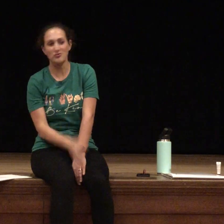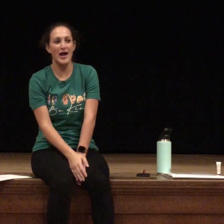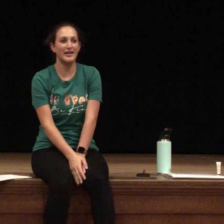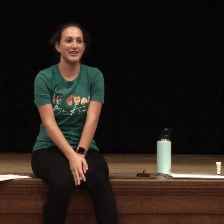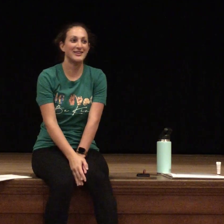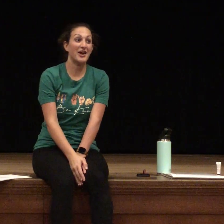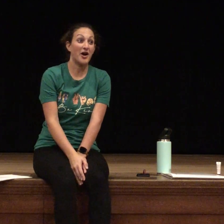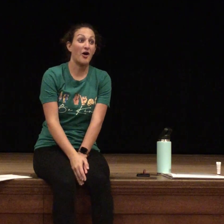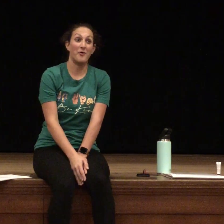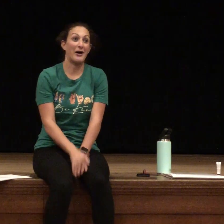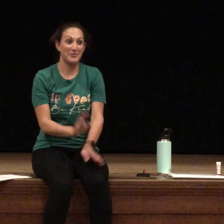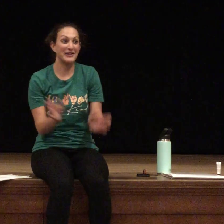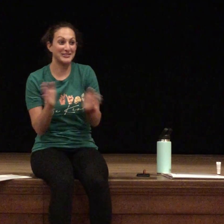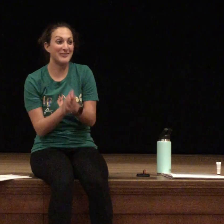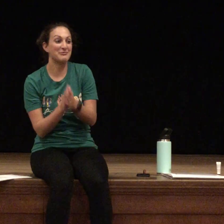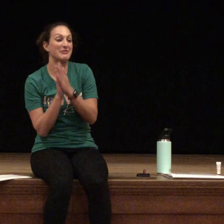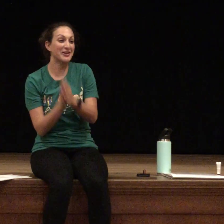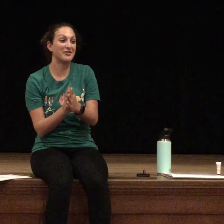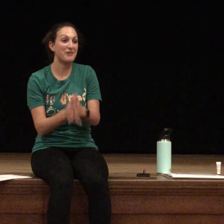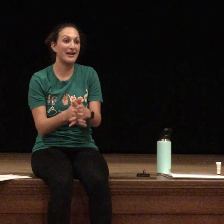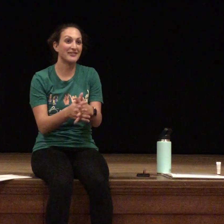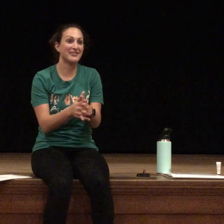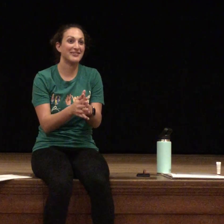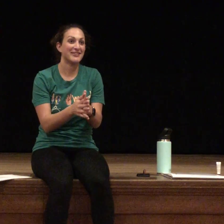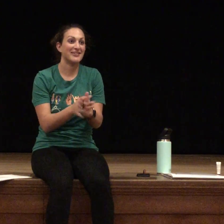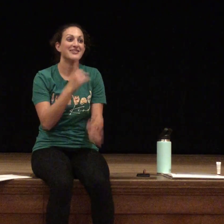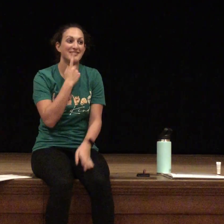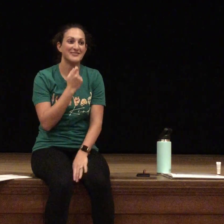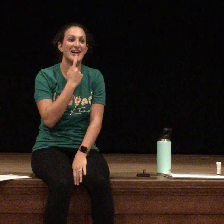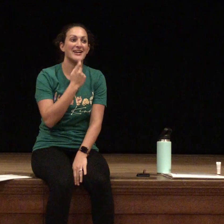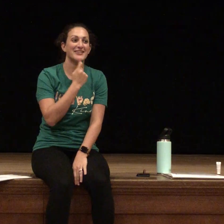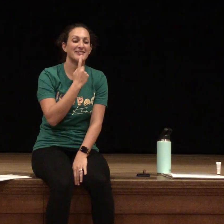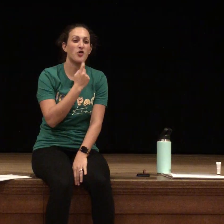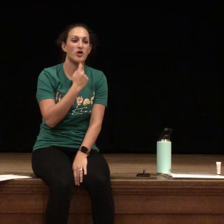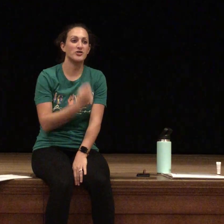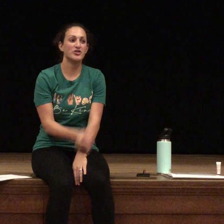Red. Oh wow, you guys are giving them to me. Good. Red. Red. Orange.